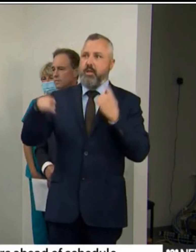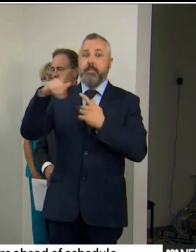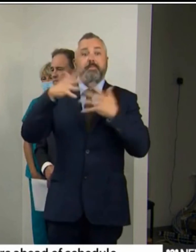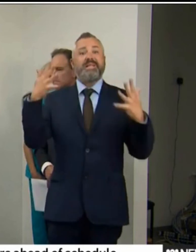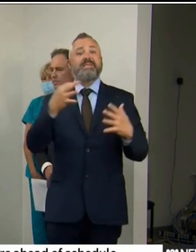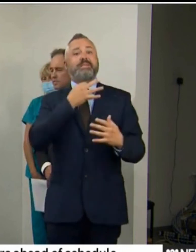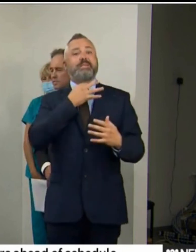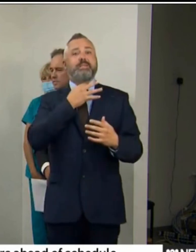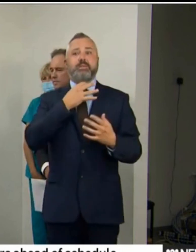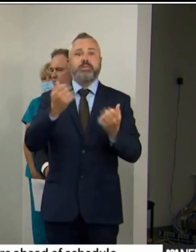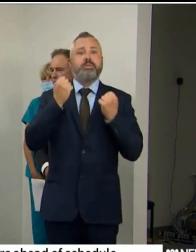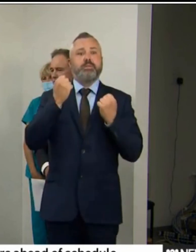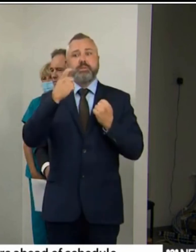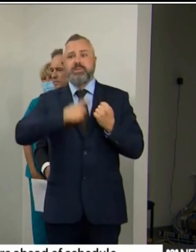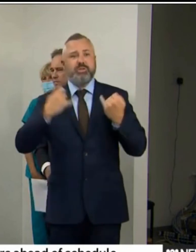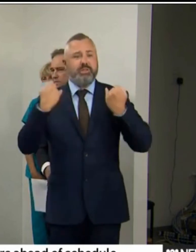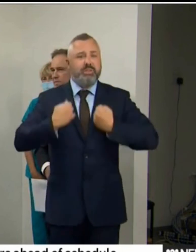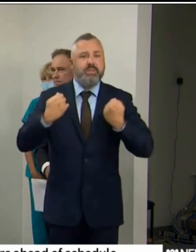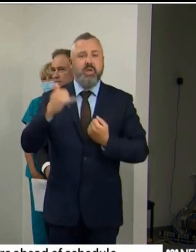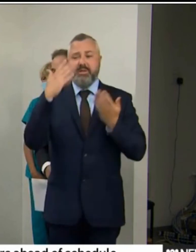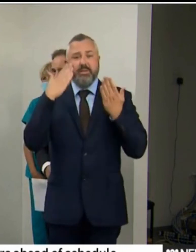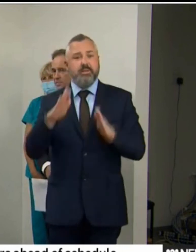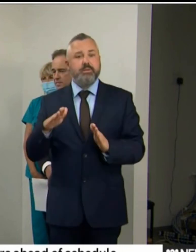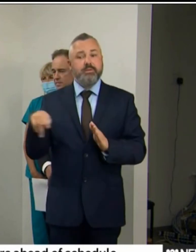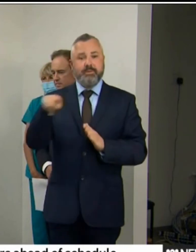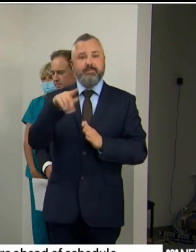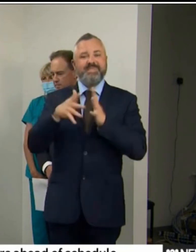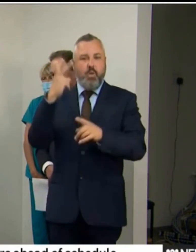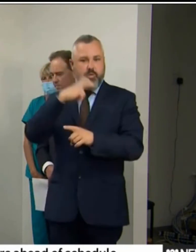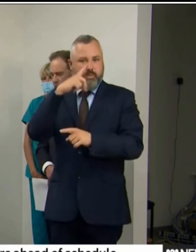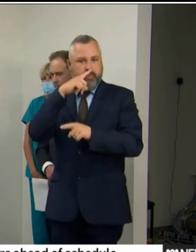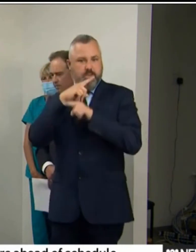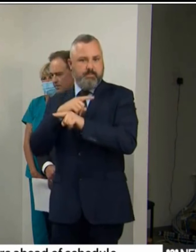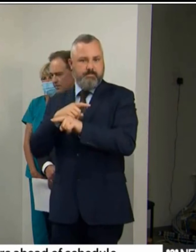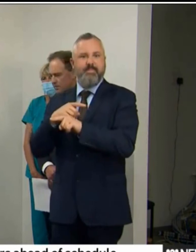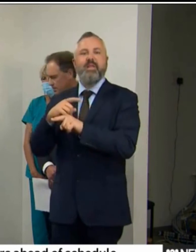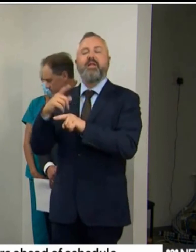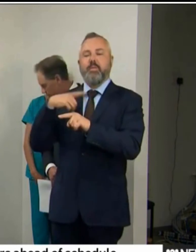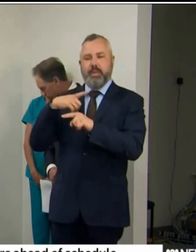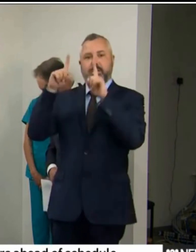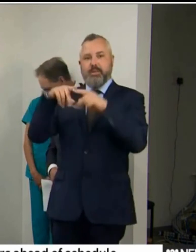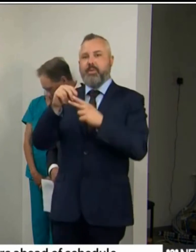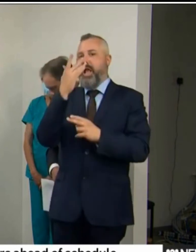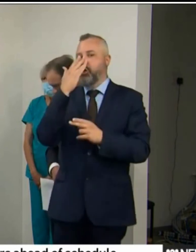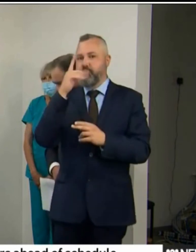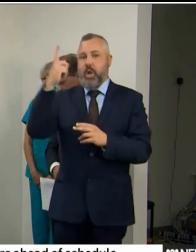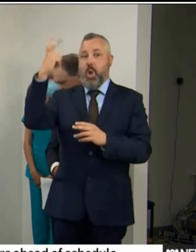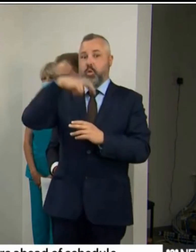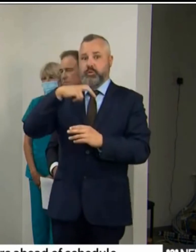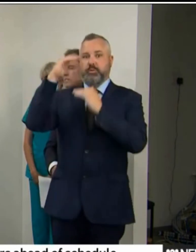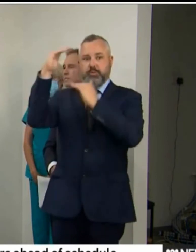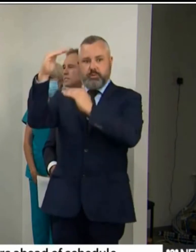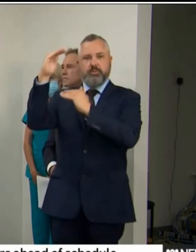indeed fatal COVID is age. So we are starting with age cohorts. So from that week of the 22nd to 29th of